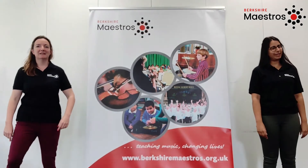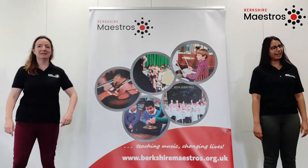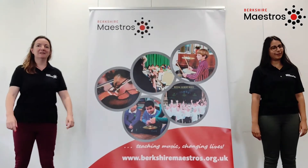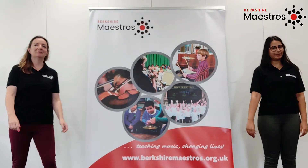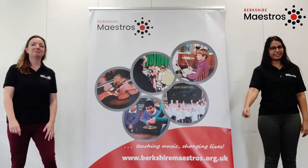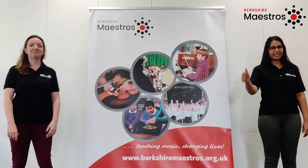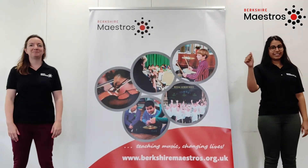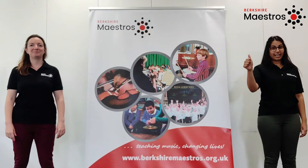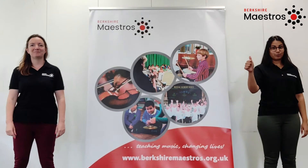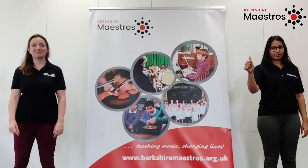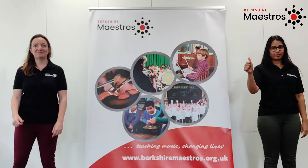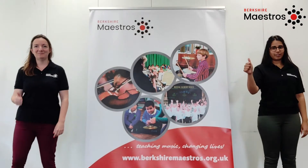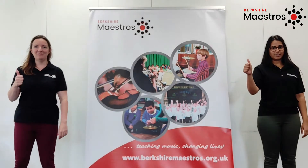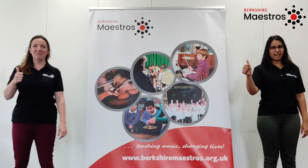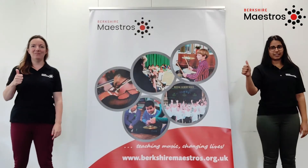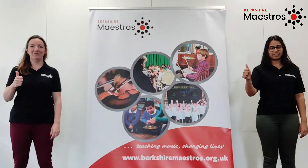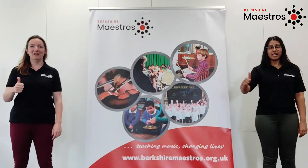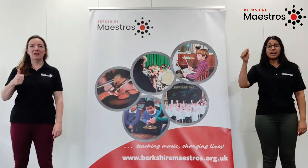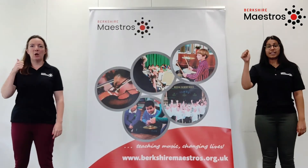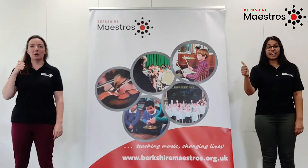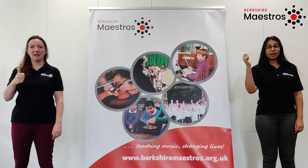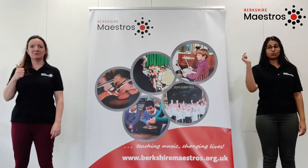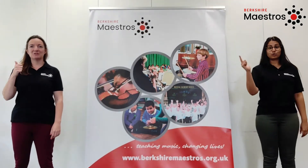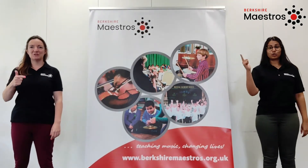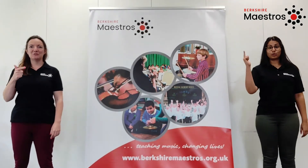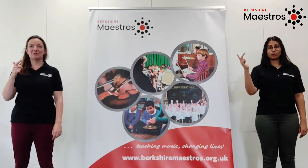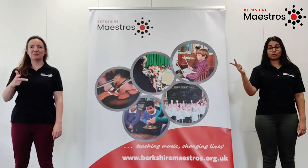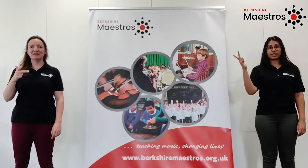go. Counting first. And count